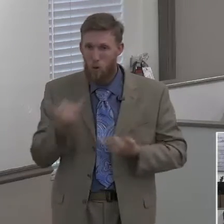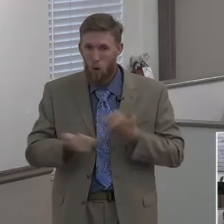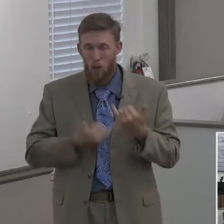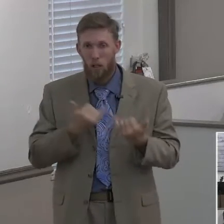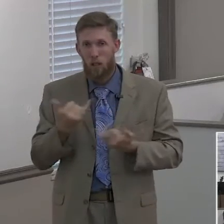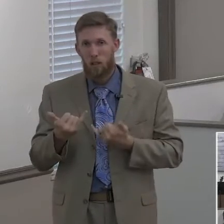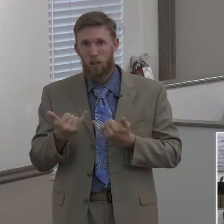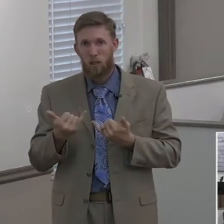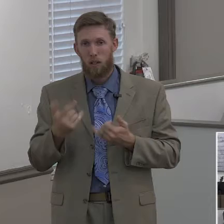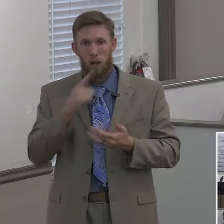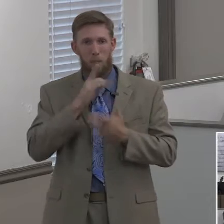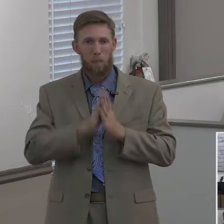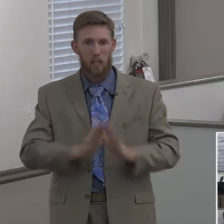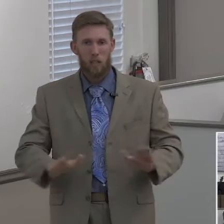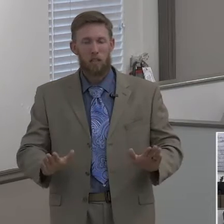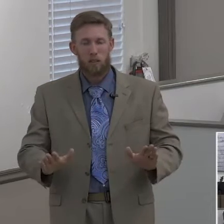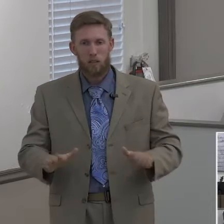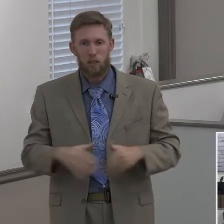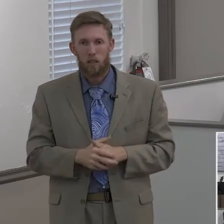and peace.